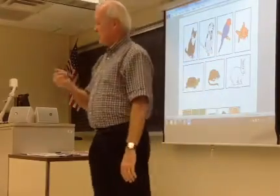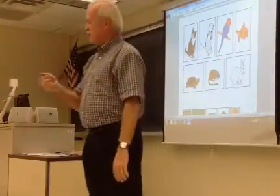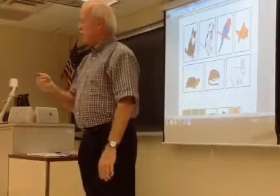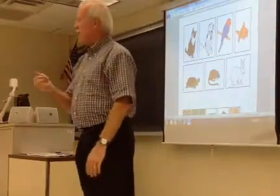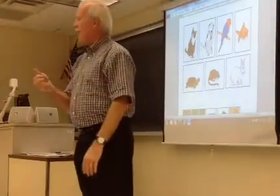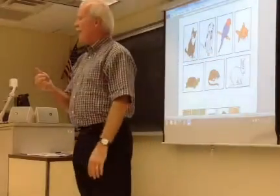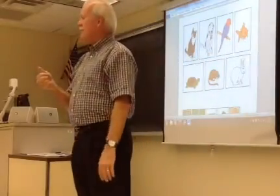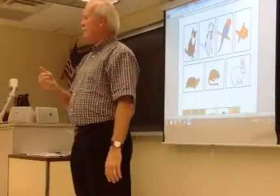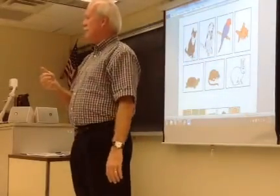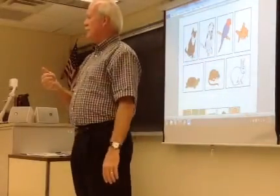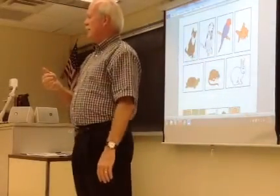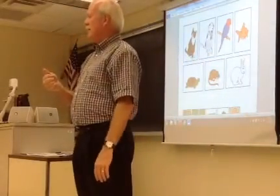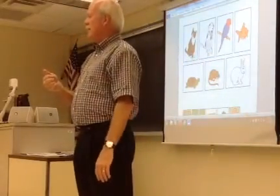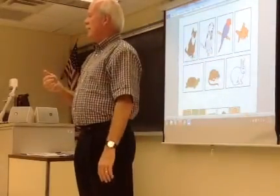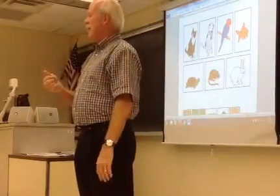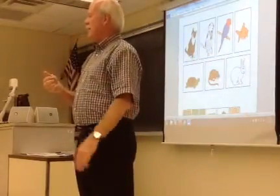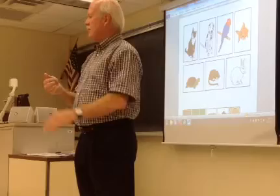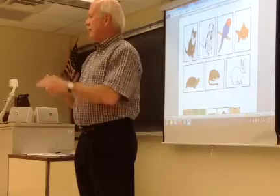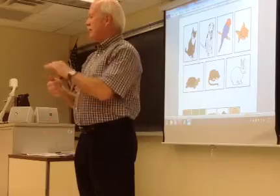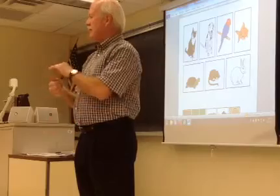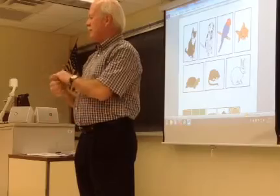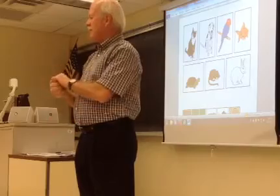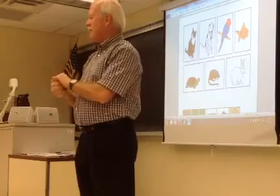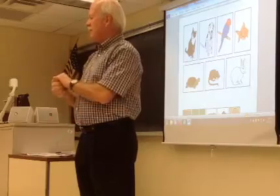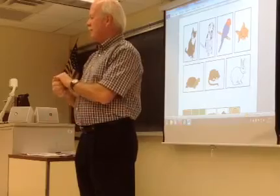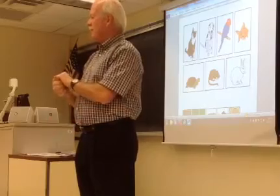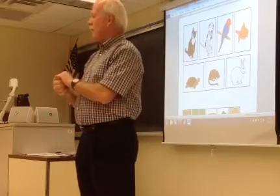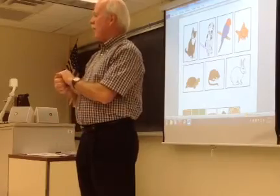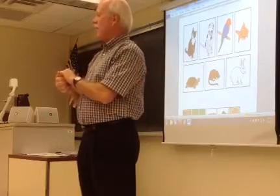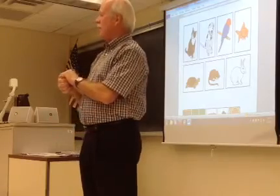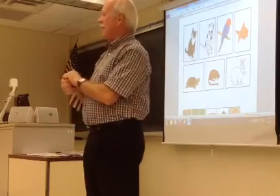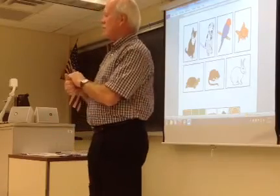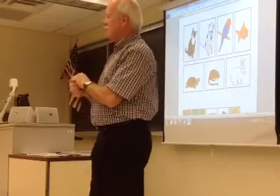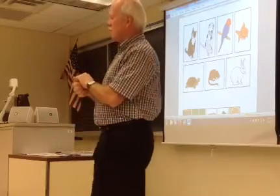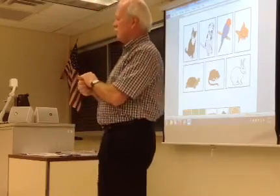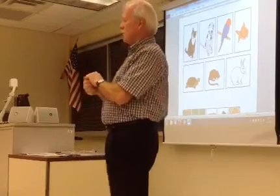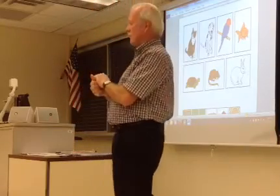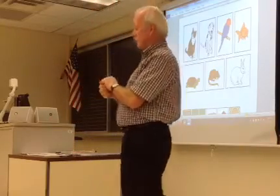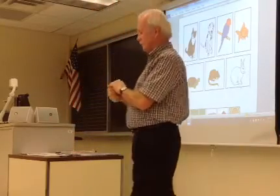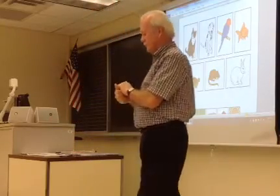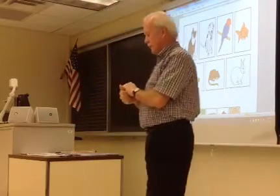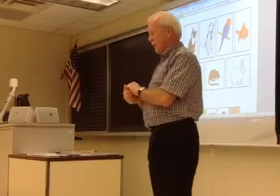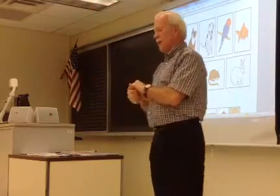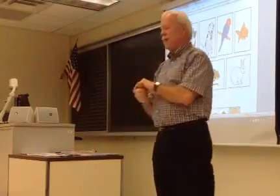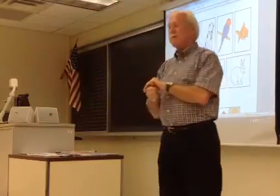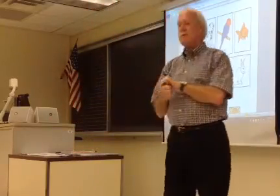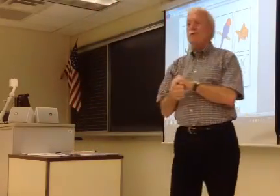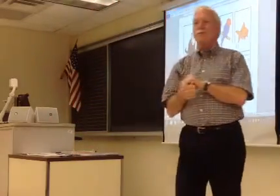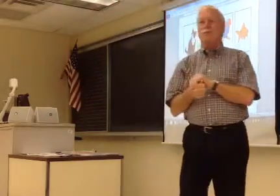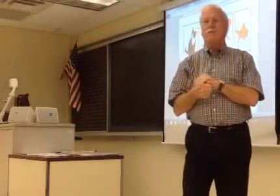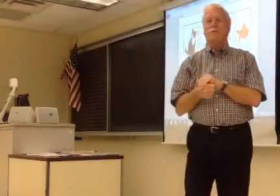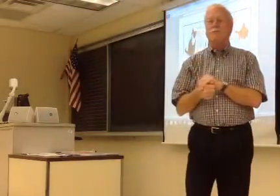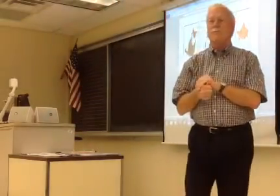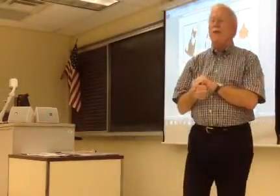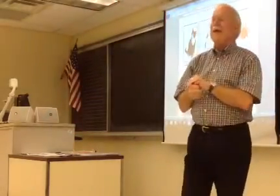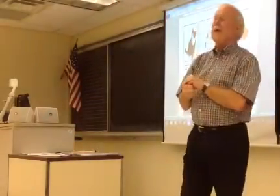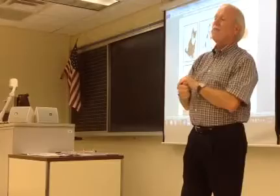your thumb down. She showed me. Now put your hand on top. Oh, you got a turtle. There's our turtle. If it's